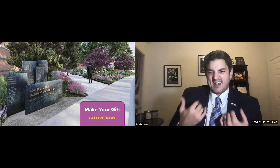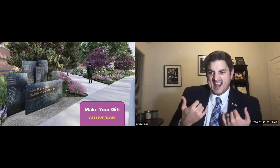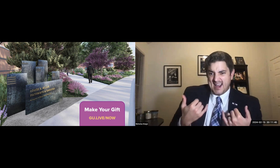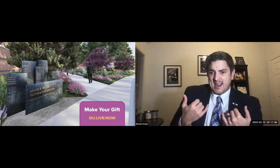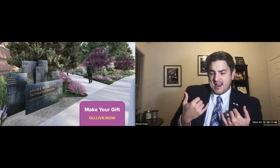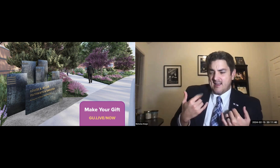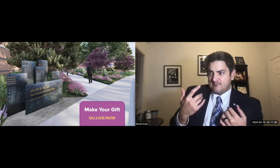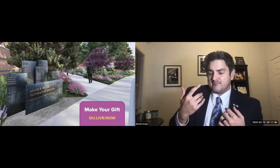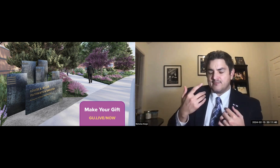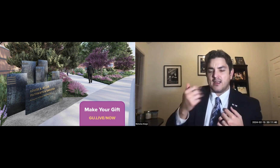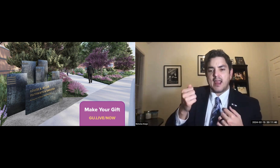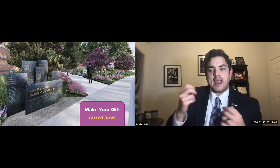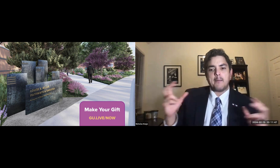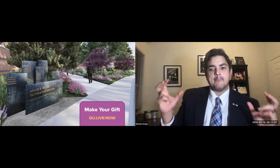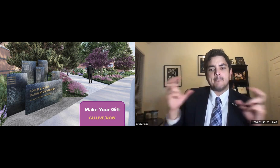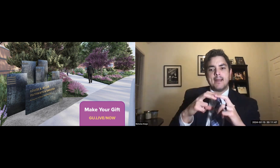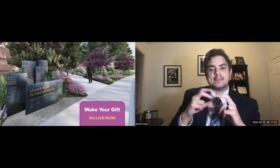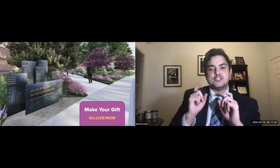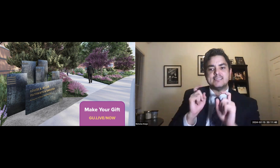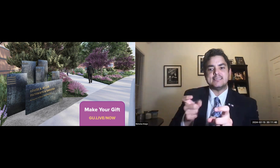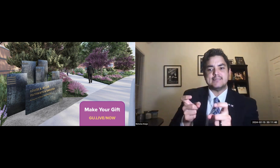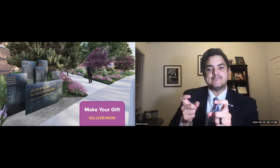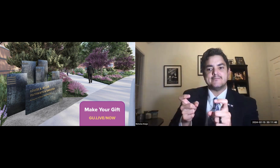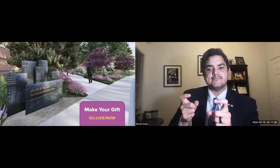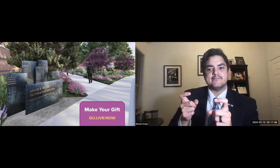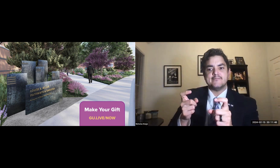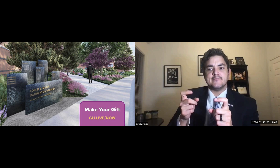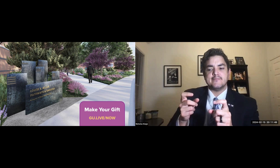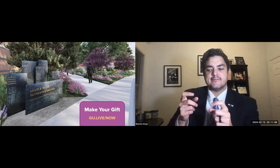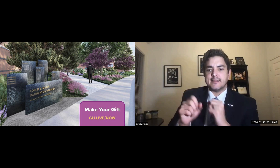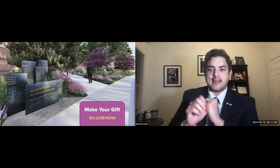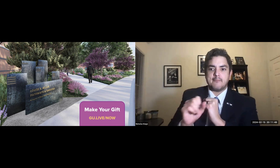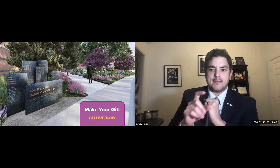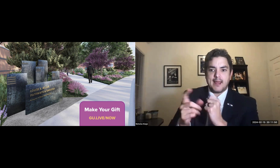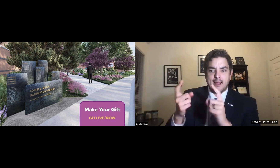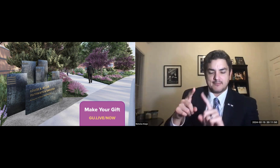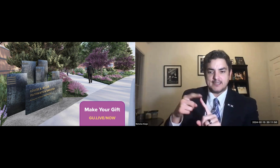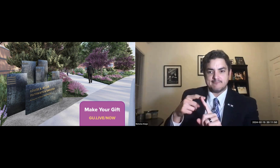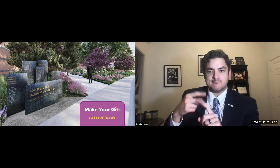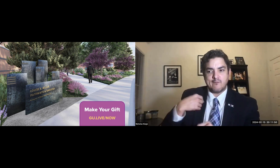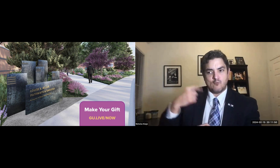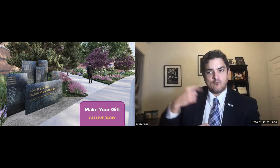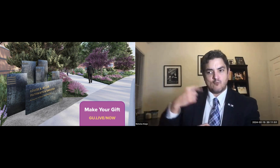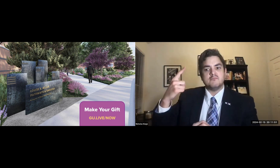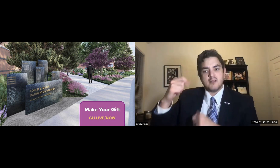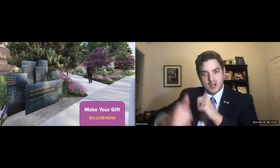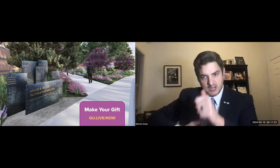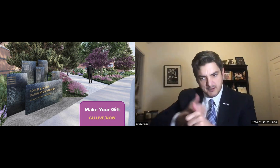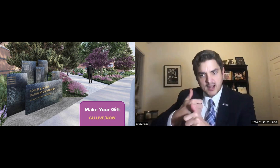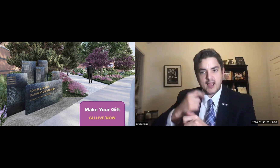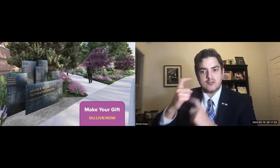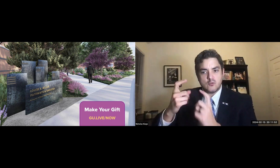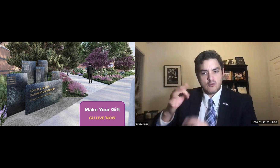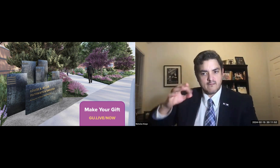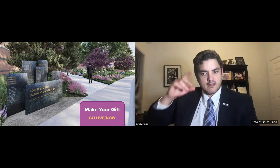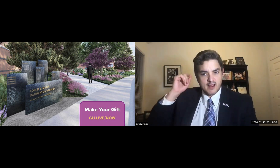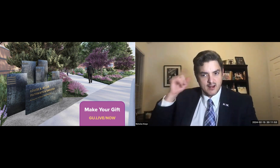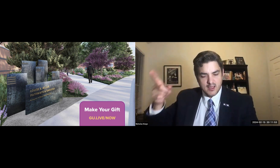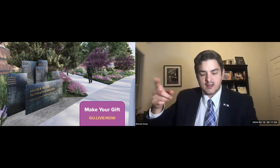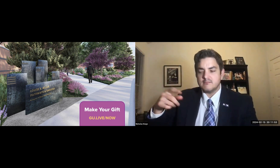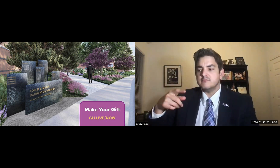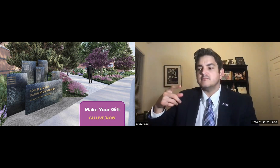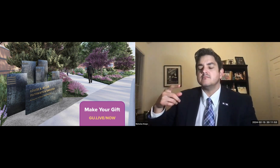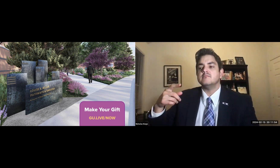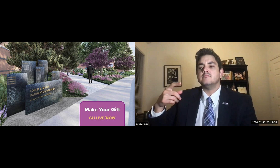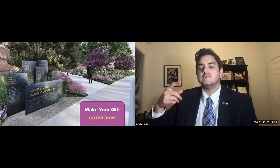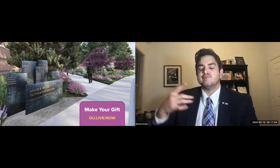And also, I do want to share now that we have a matching gift for the campaign that's happening right now,